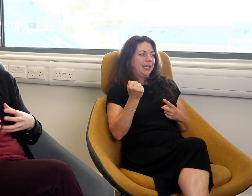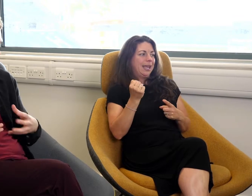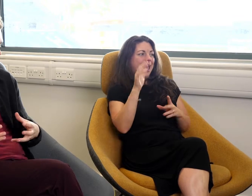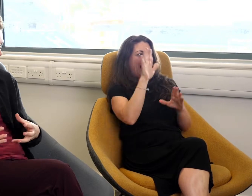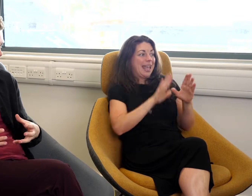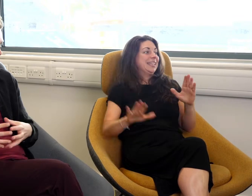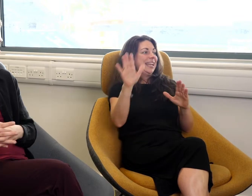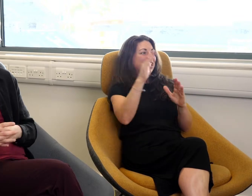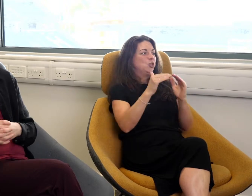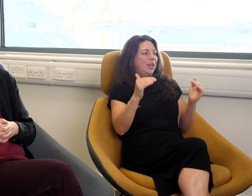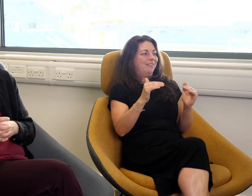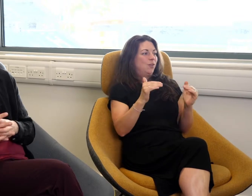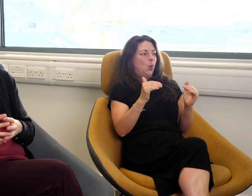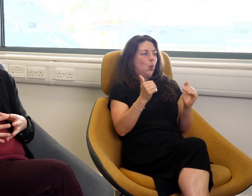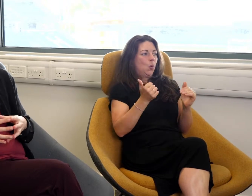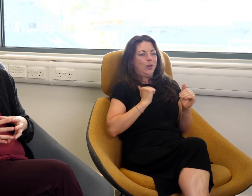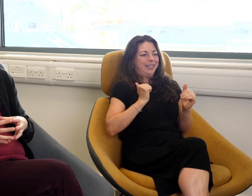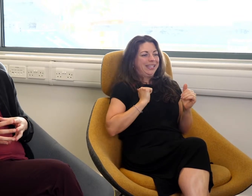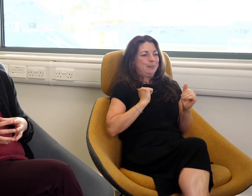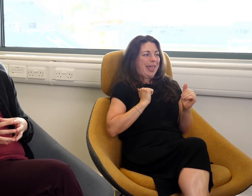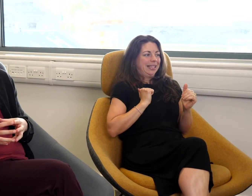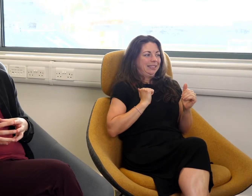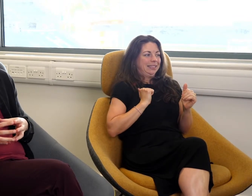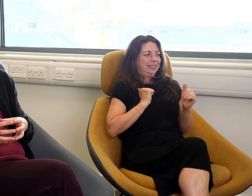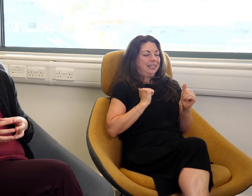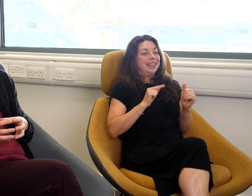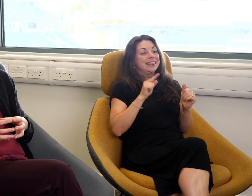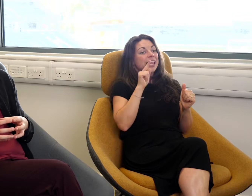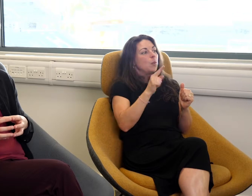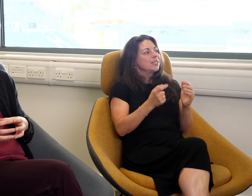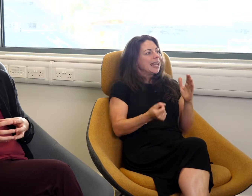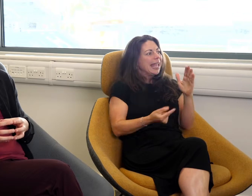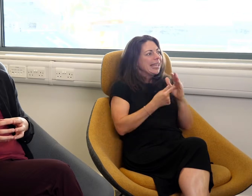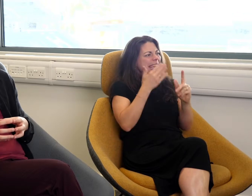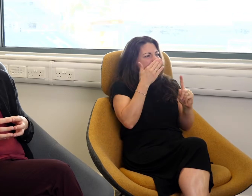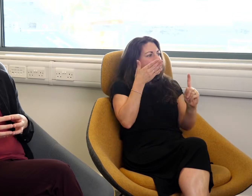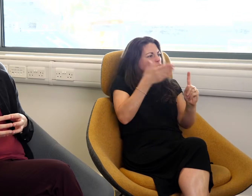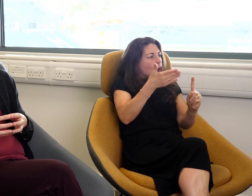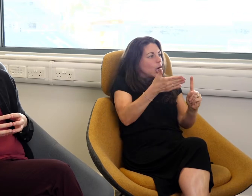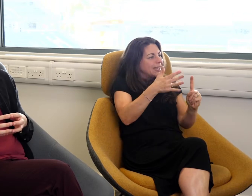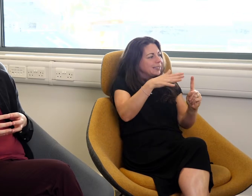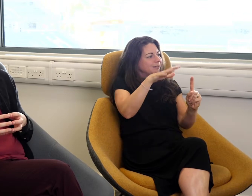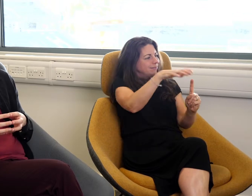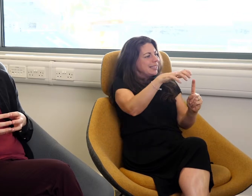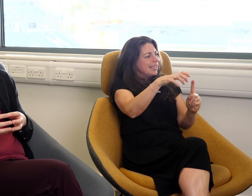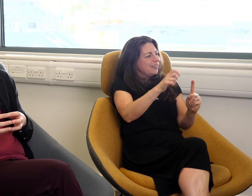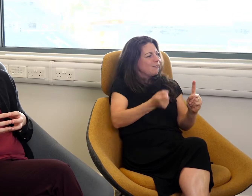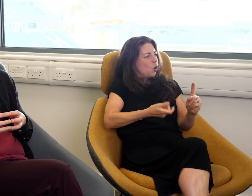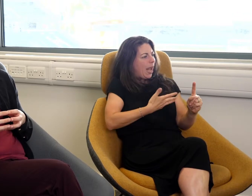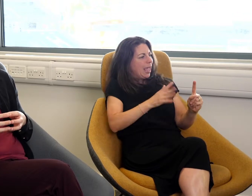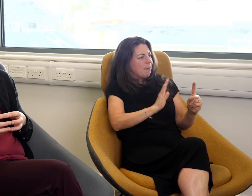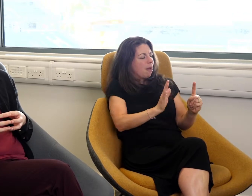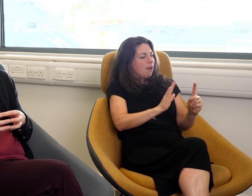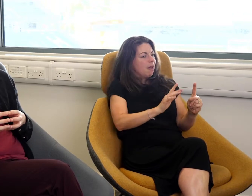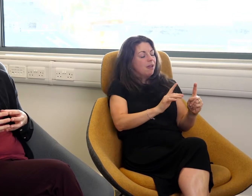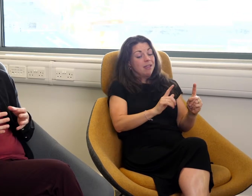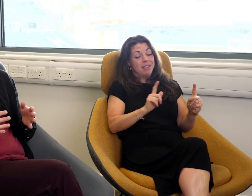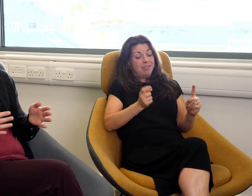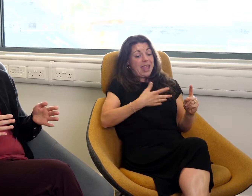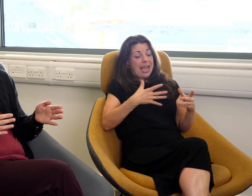know, but it wasn't like a key target seat for the Labour Party. Very understandably, we took the decision as a party of, look, we need a certain number